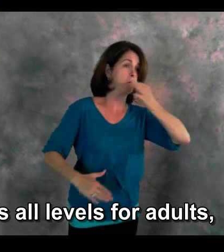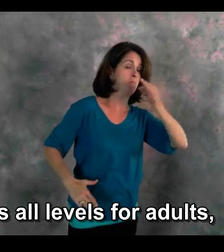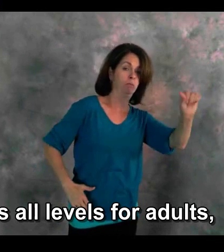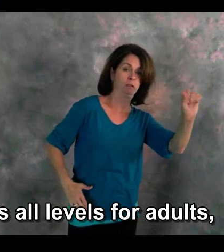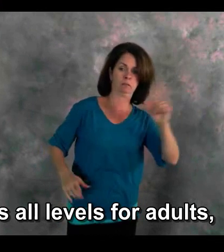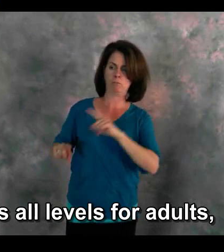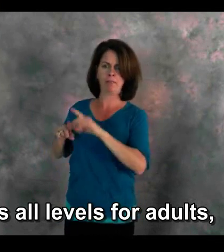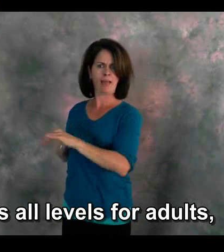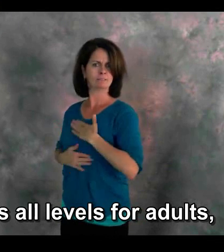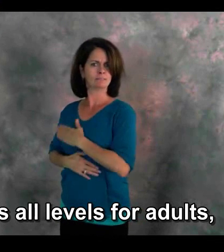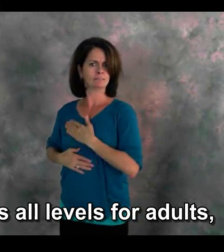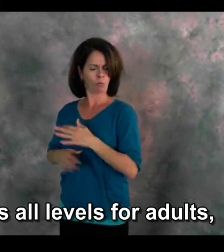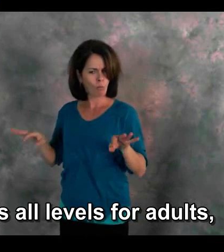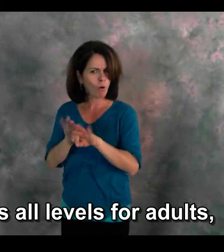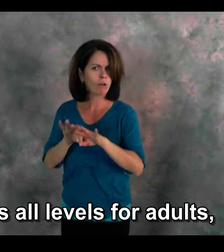just as beneficial.